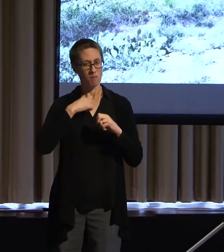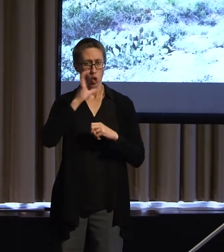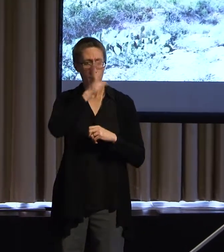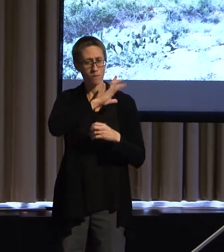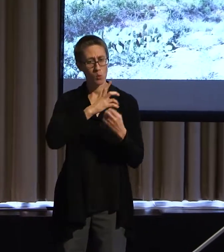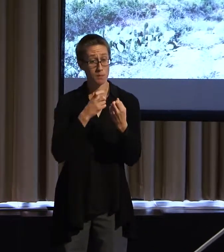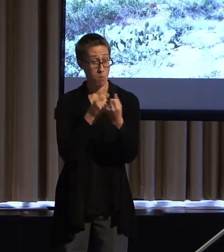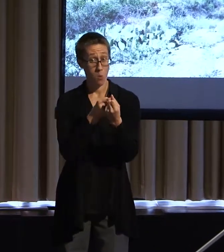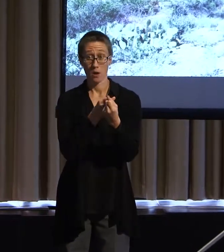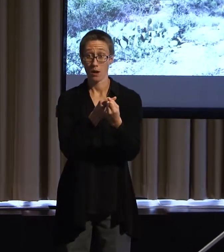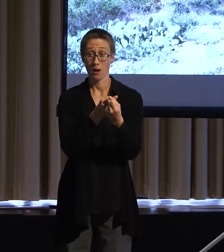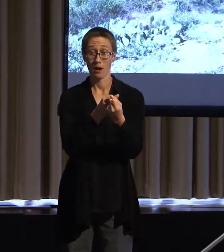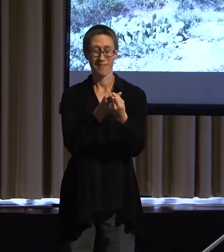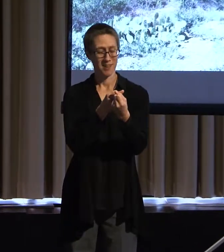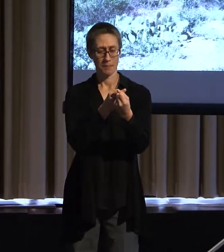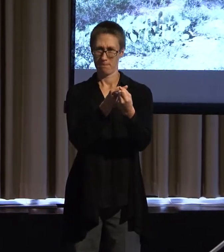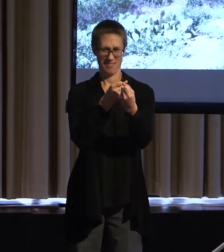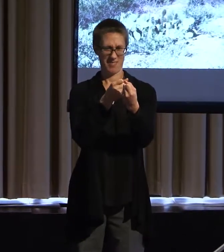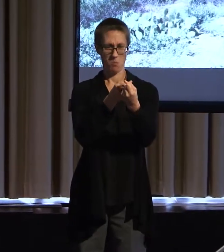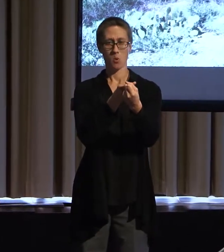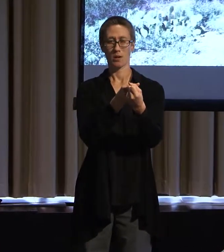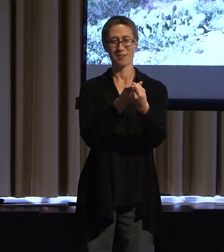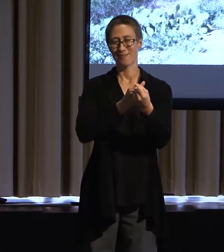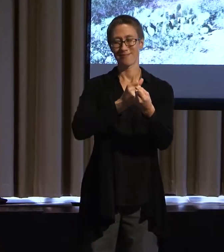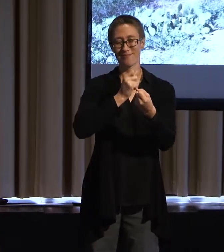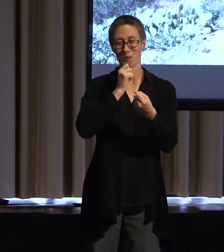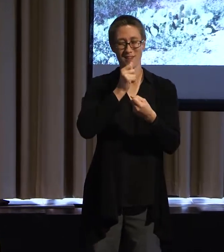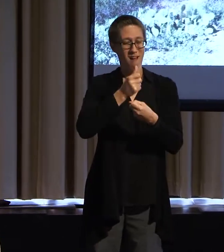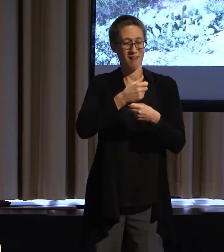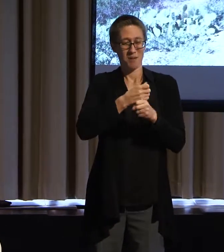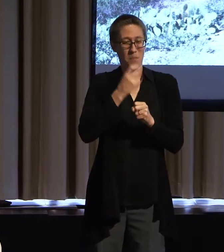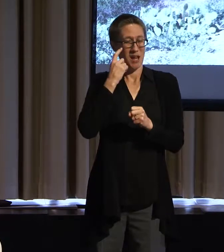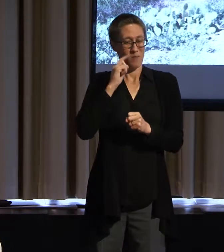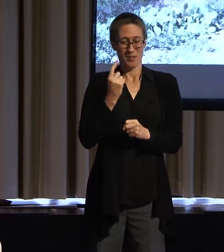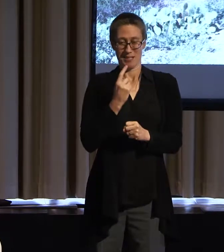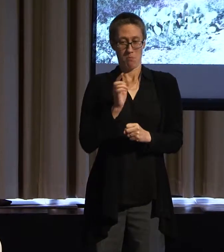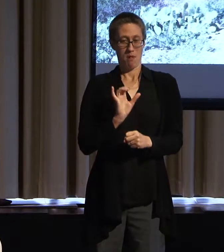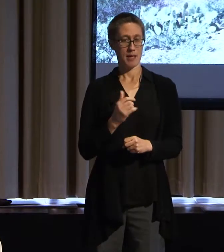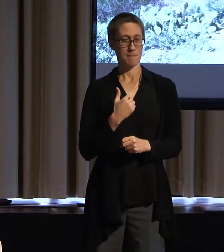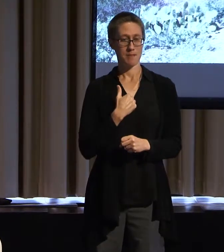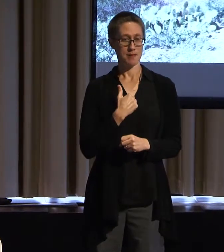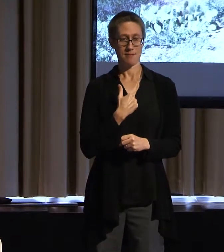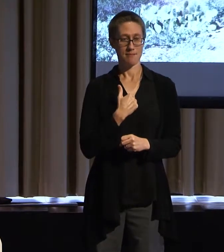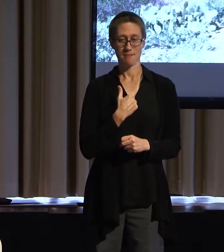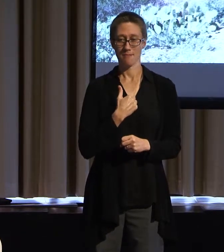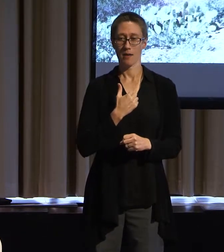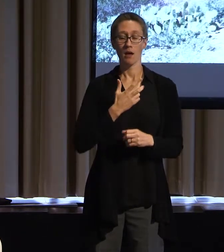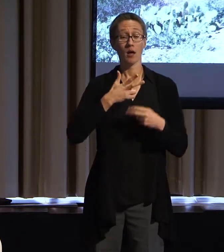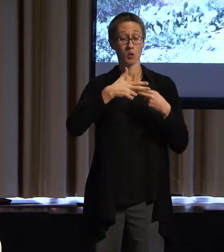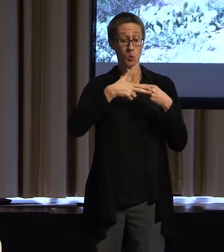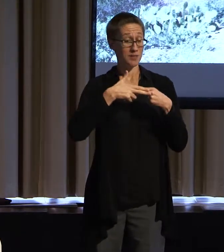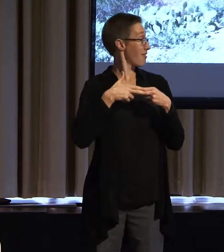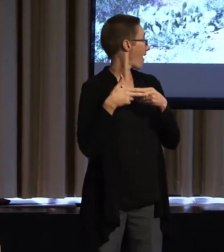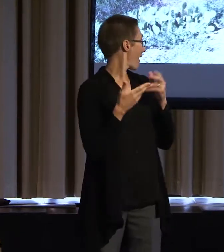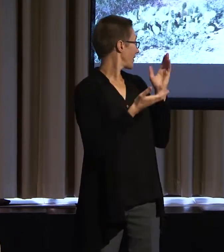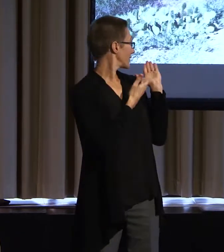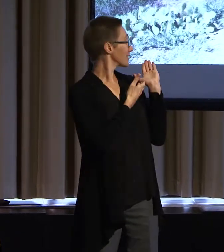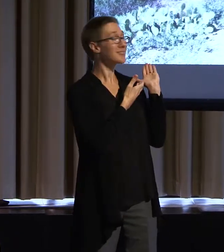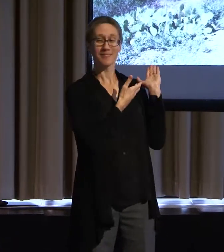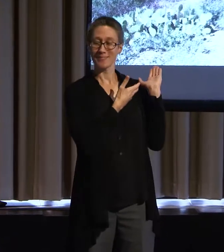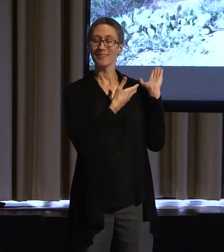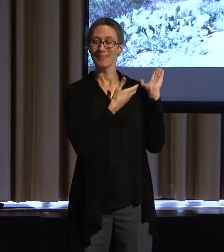None of it named my truth, my spiritual experience of day-to-day life. The slide you're looking at is of the Sonoran Desert